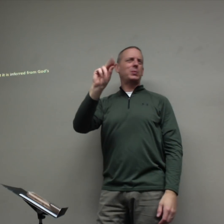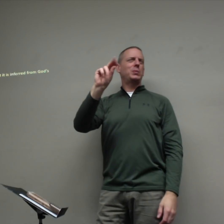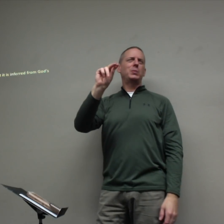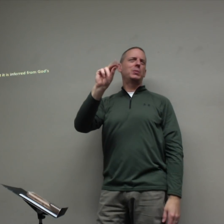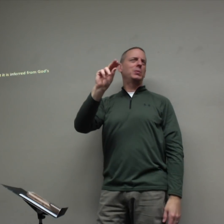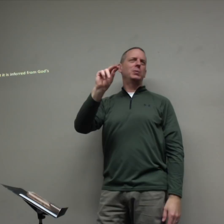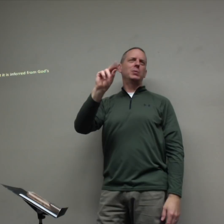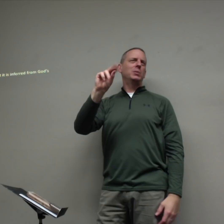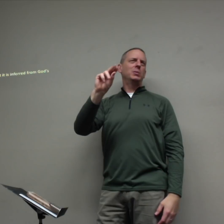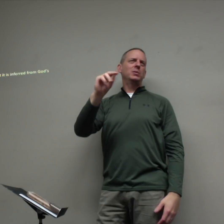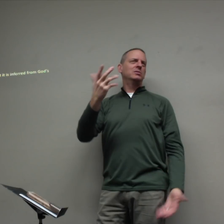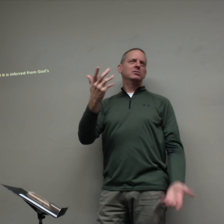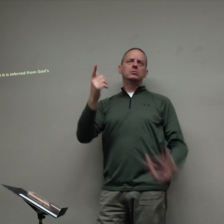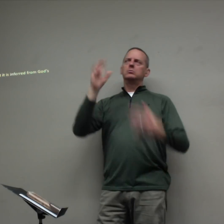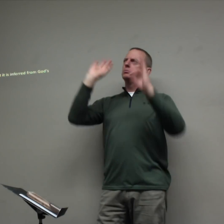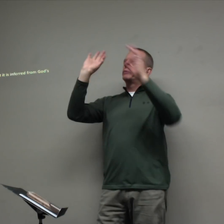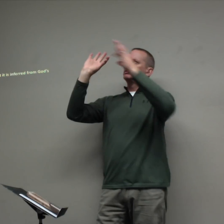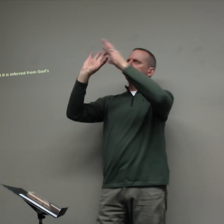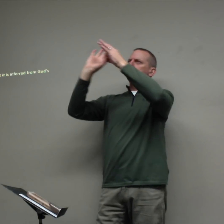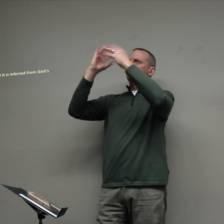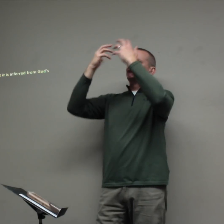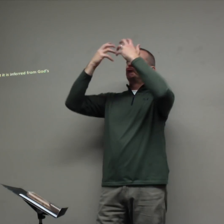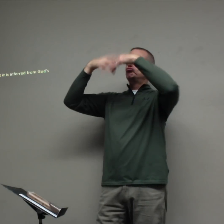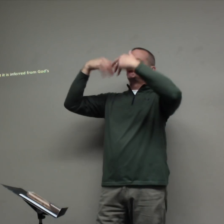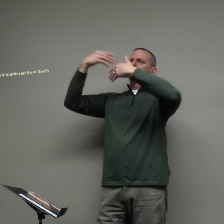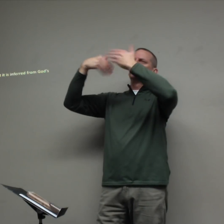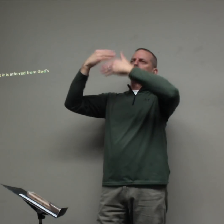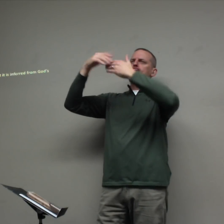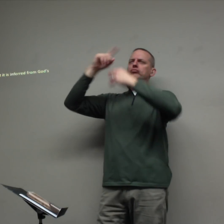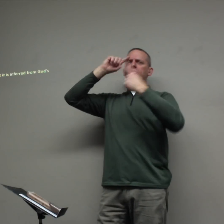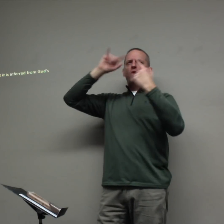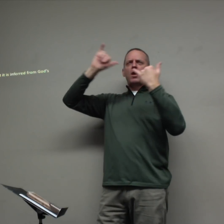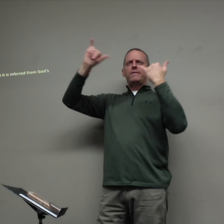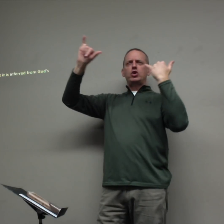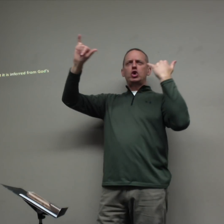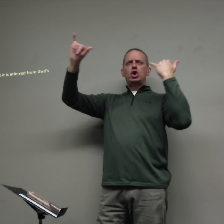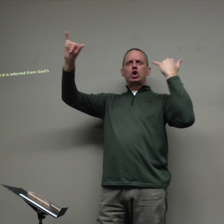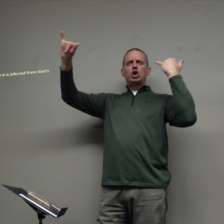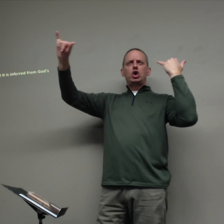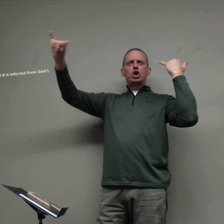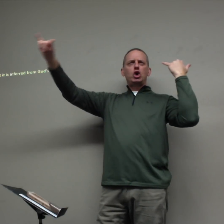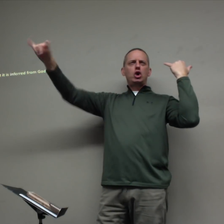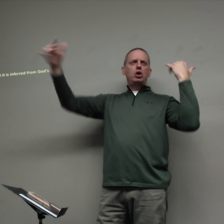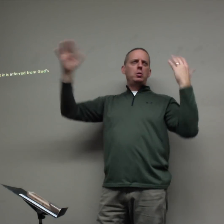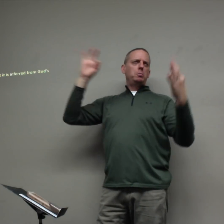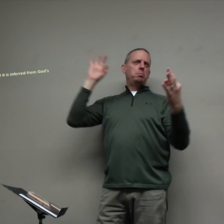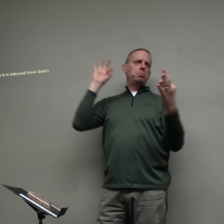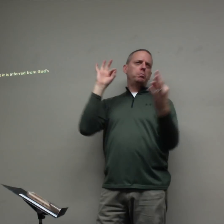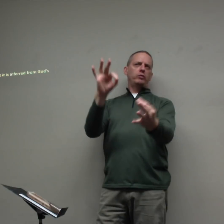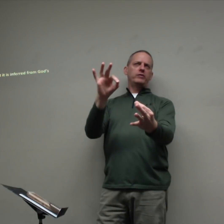Suppose someone discreet, they're not God. Because God always is a